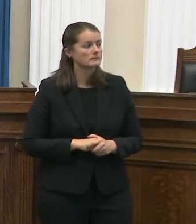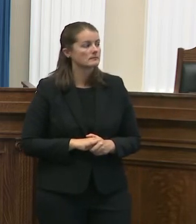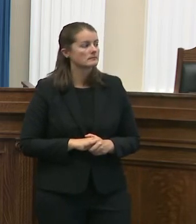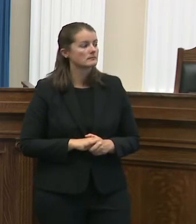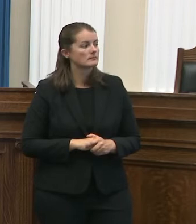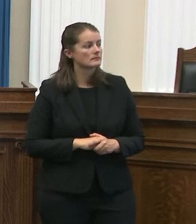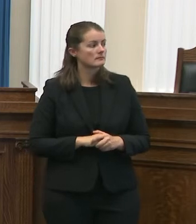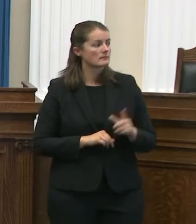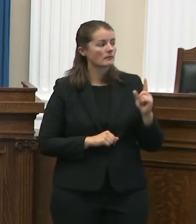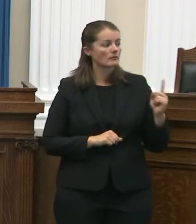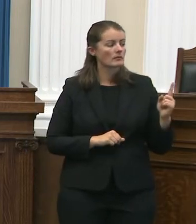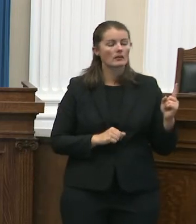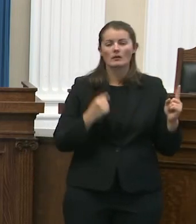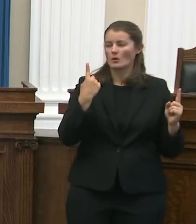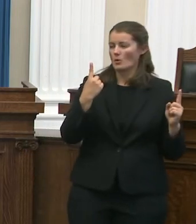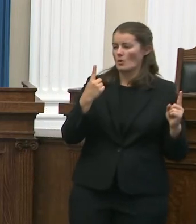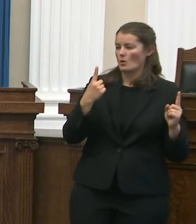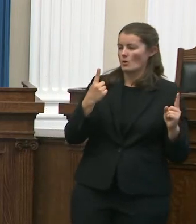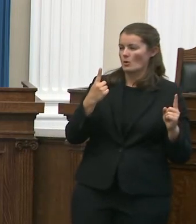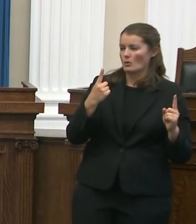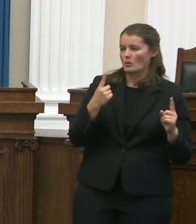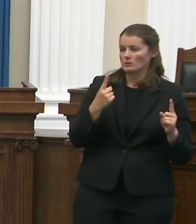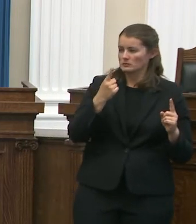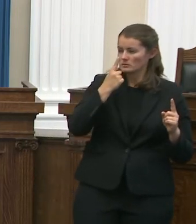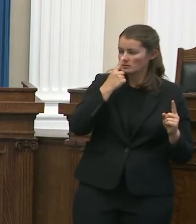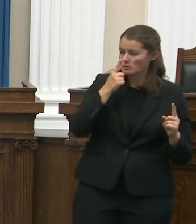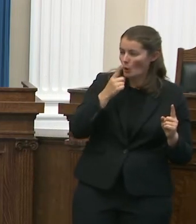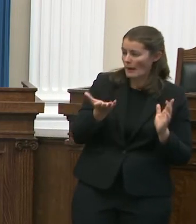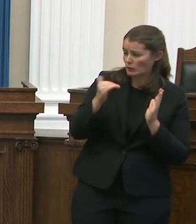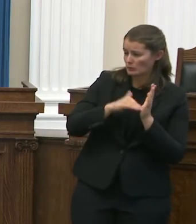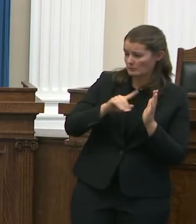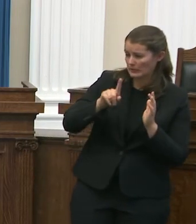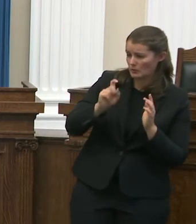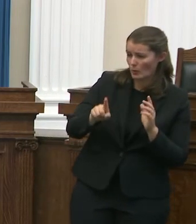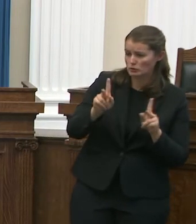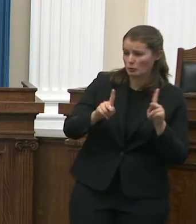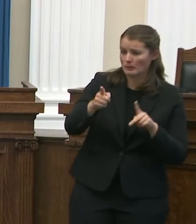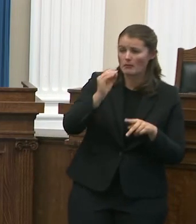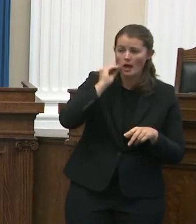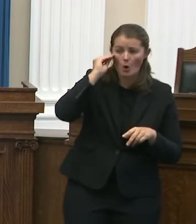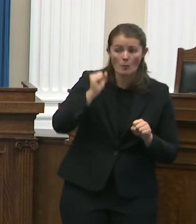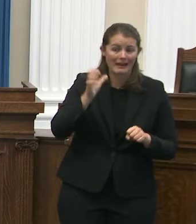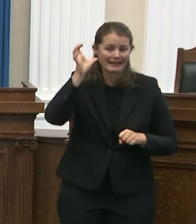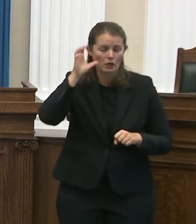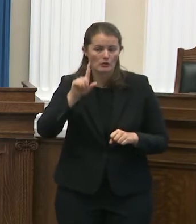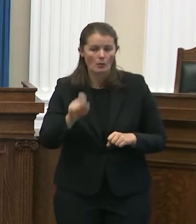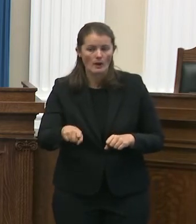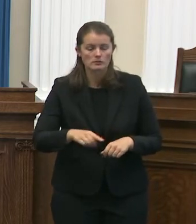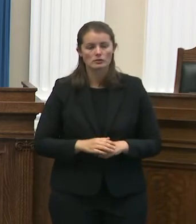repeat the question for the order so folks watching can hear it? Okay. Yes.